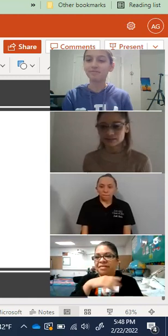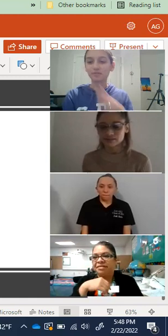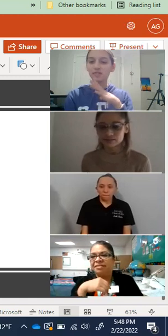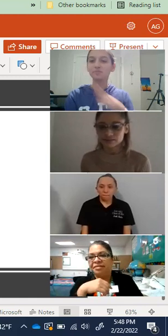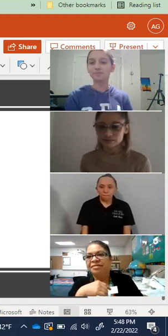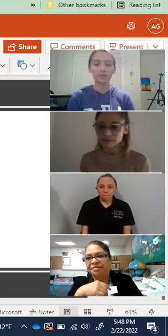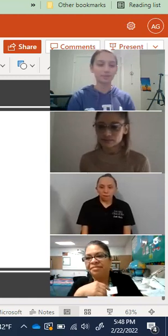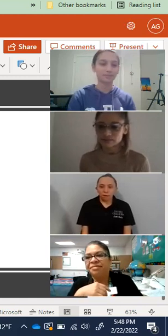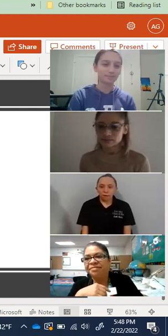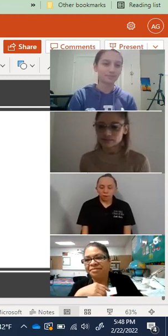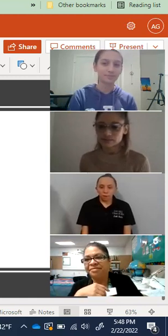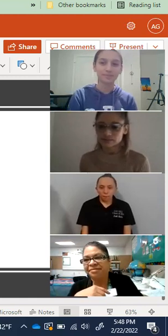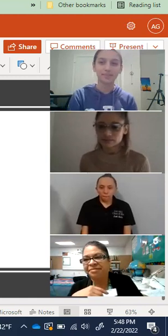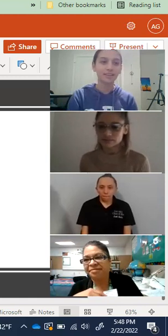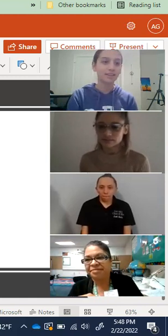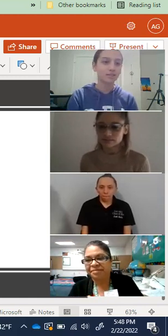Fine.